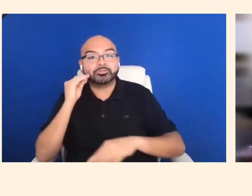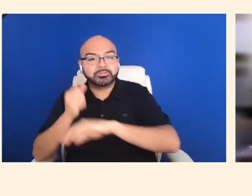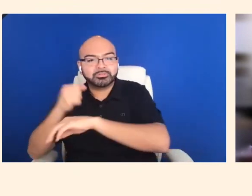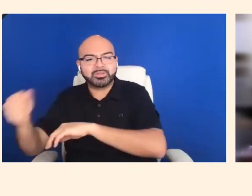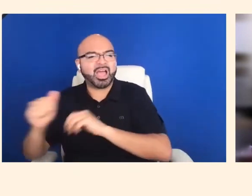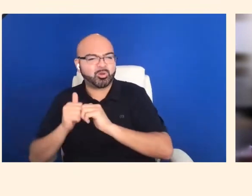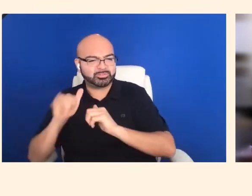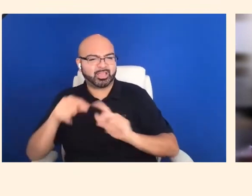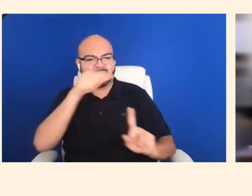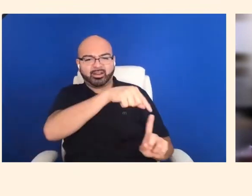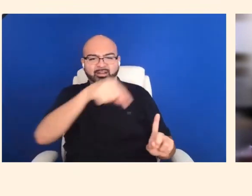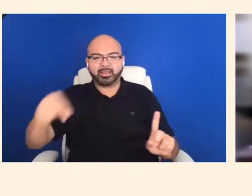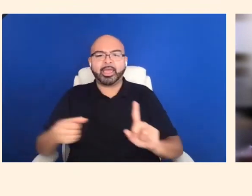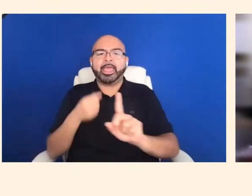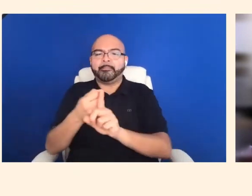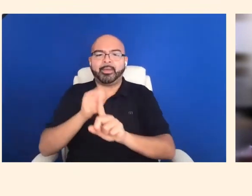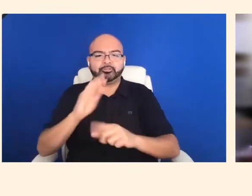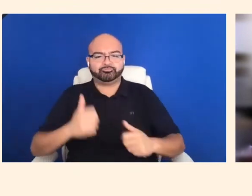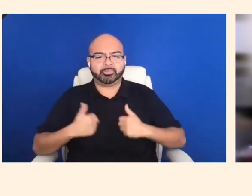residents?